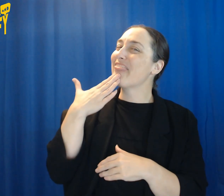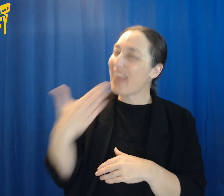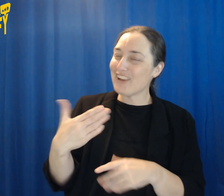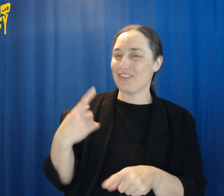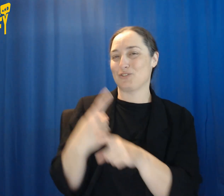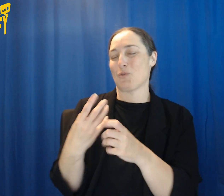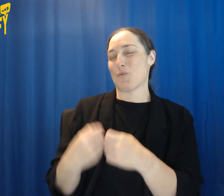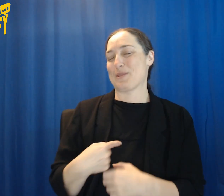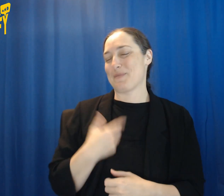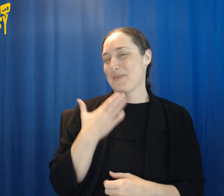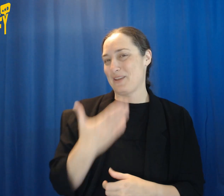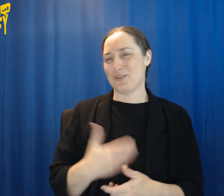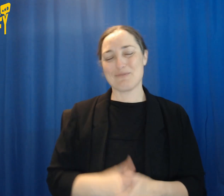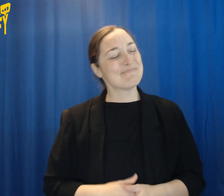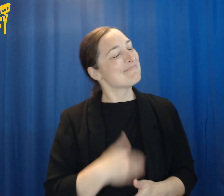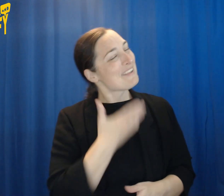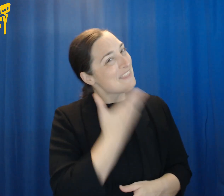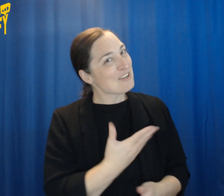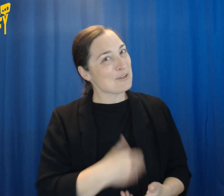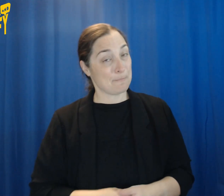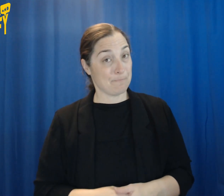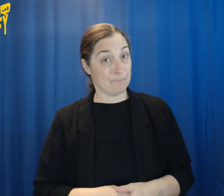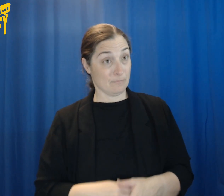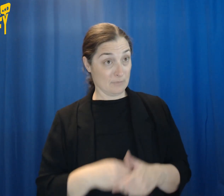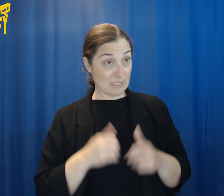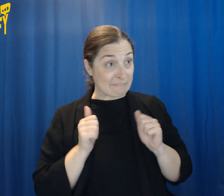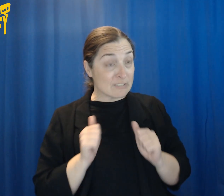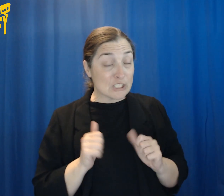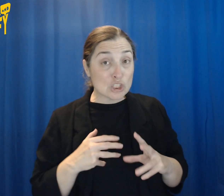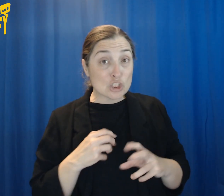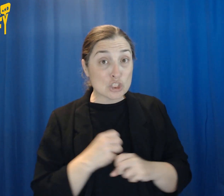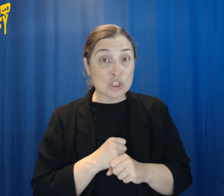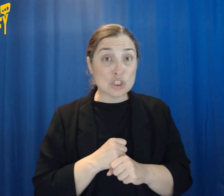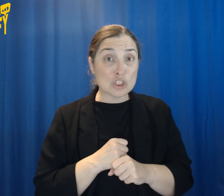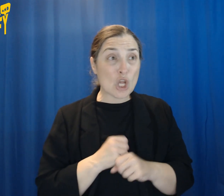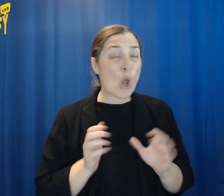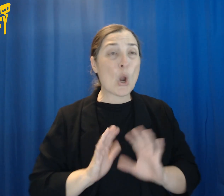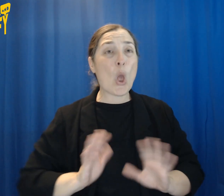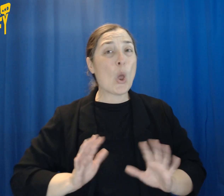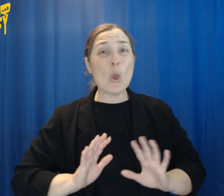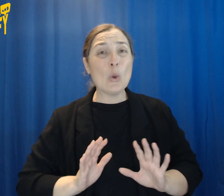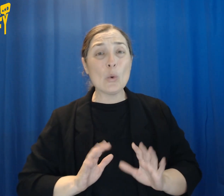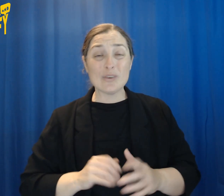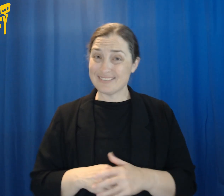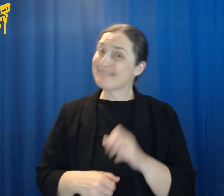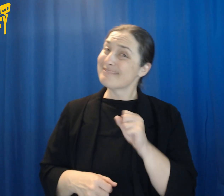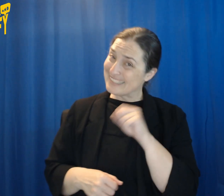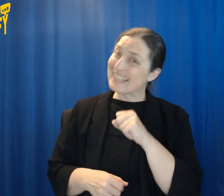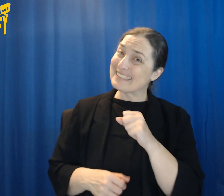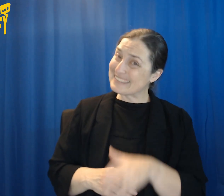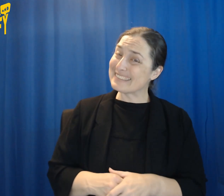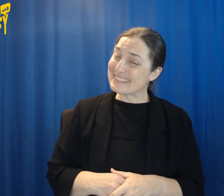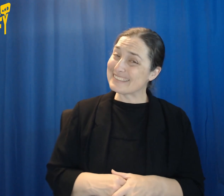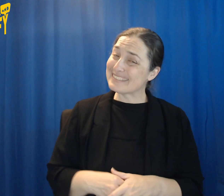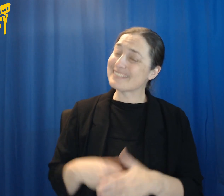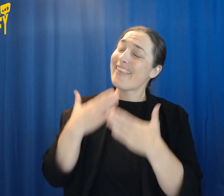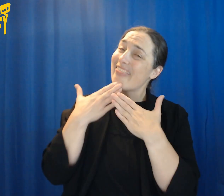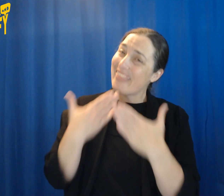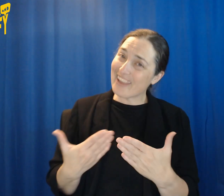me. You're welcome. Are we at the end now? Oh, no. We are. Thank you for putting foundation